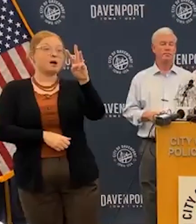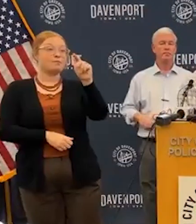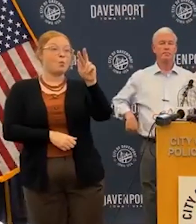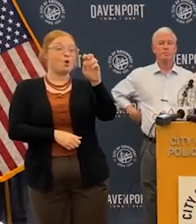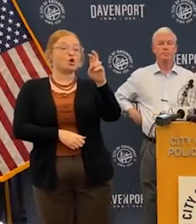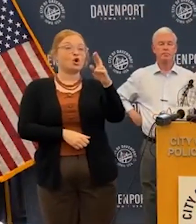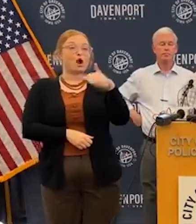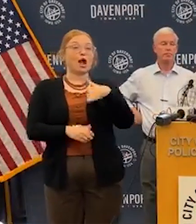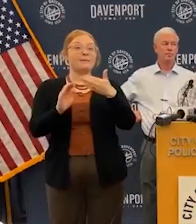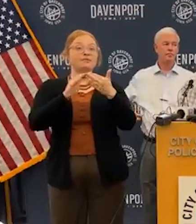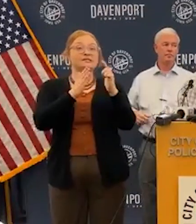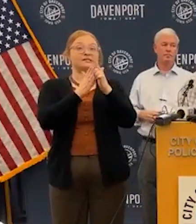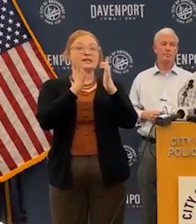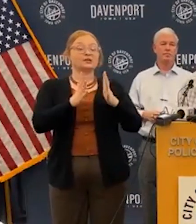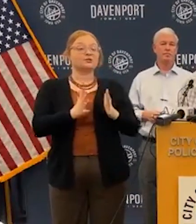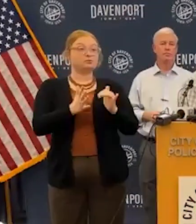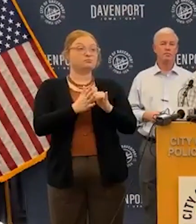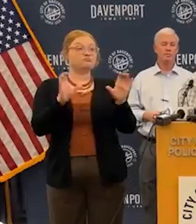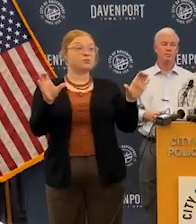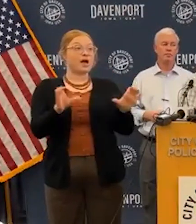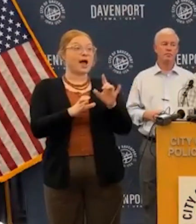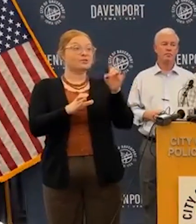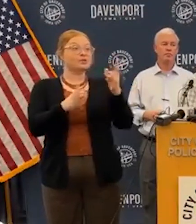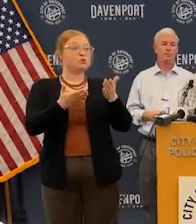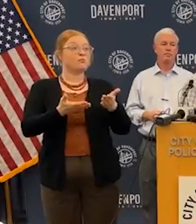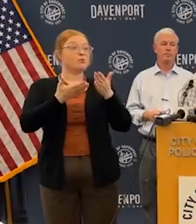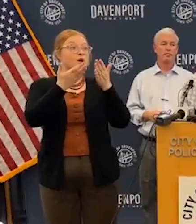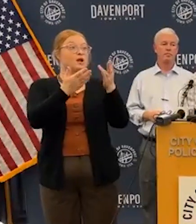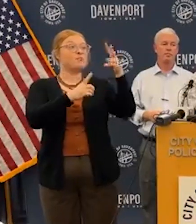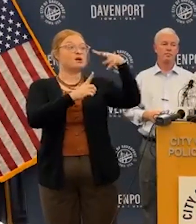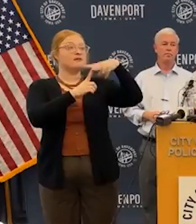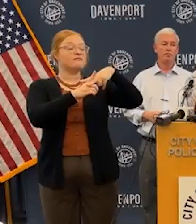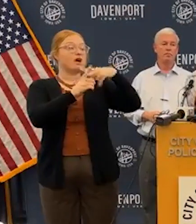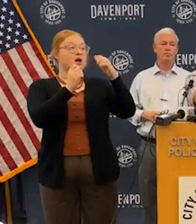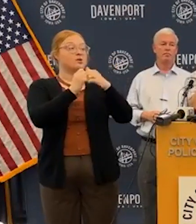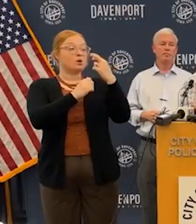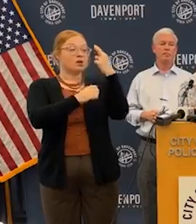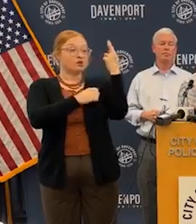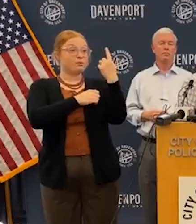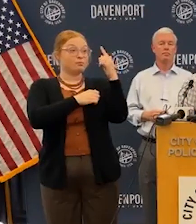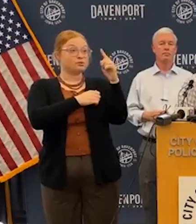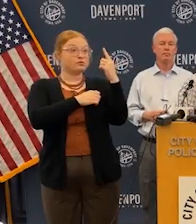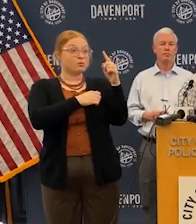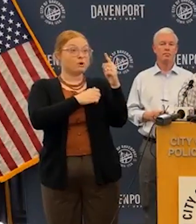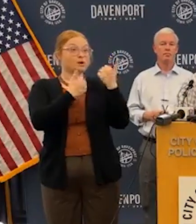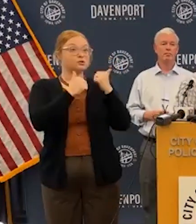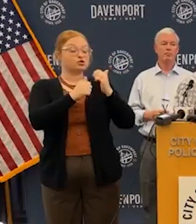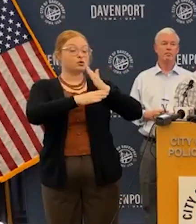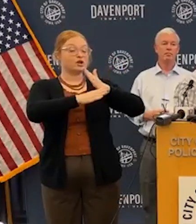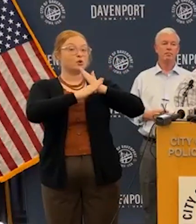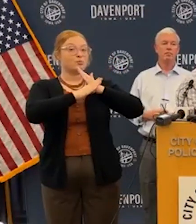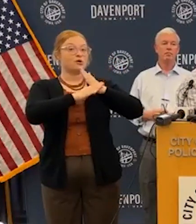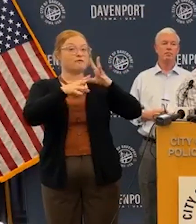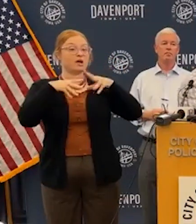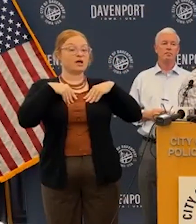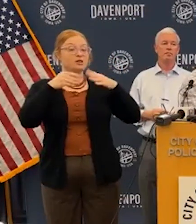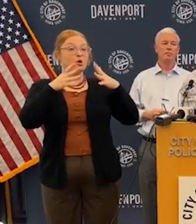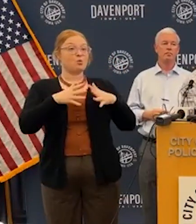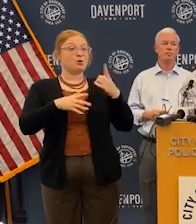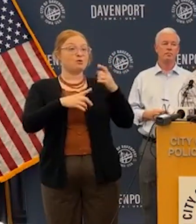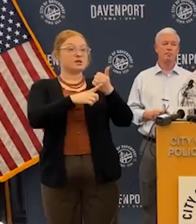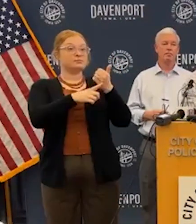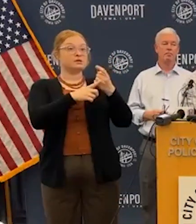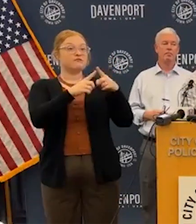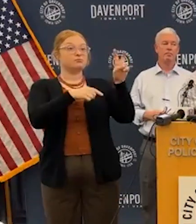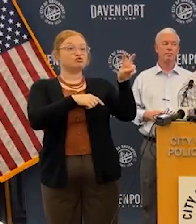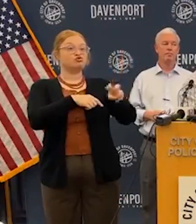you're referencing, that was filed with the purpose to try to prevent the owner from transferring the property